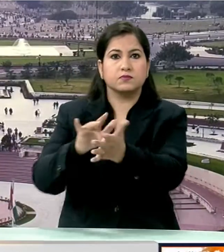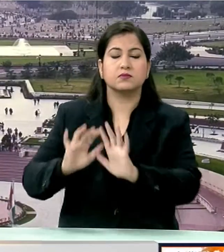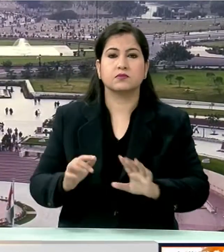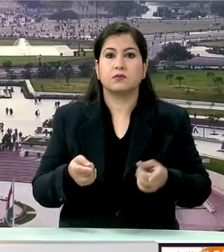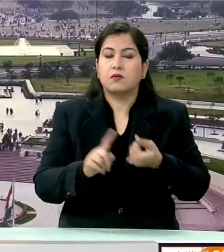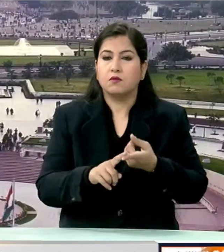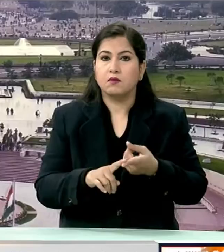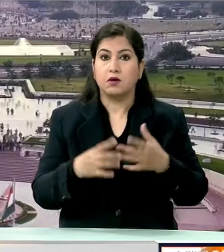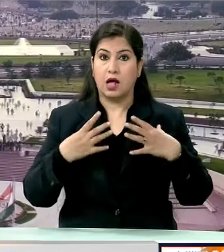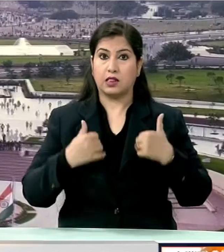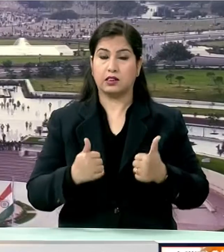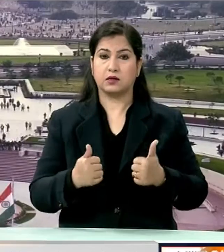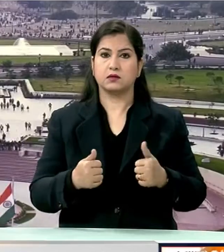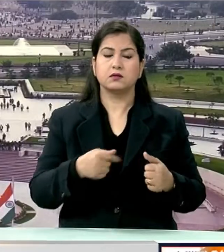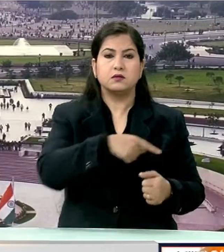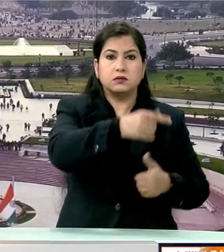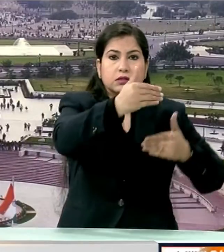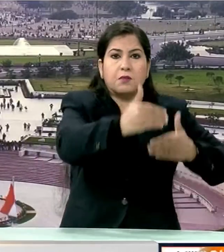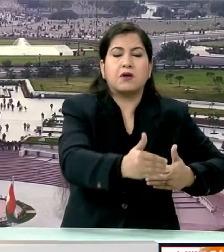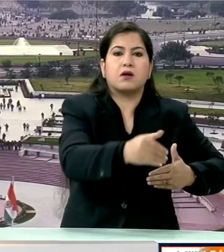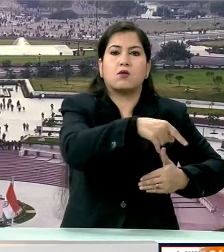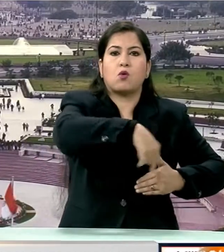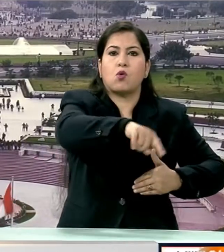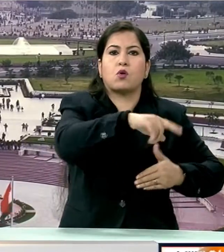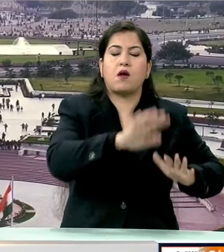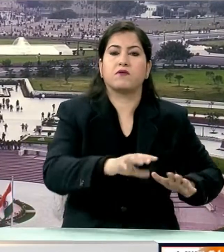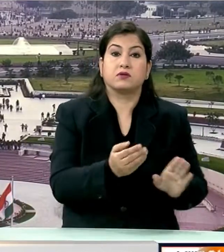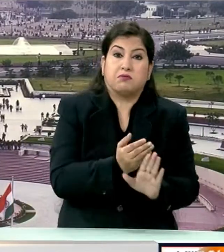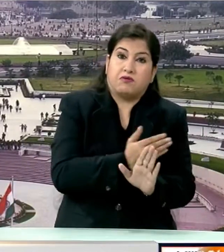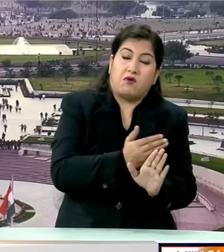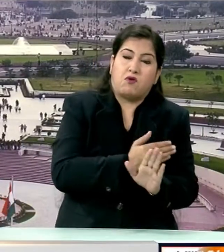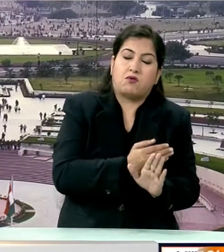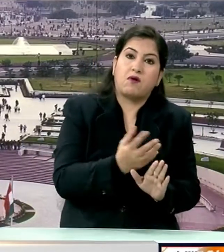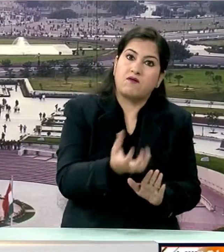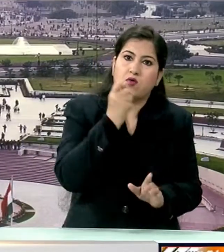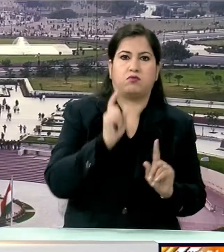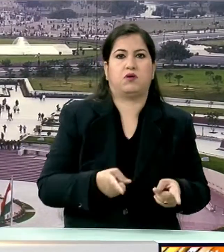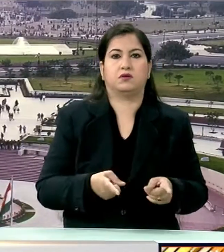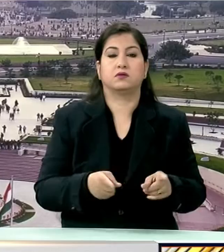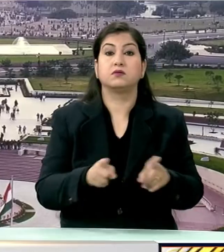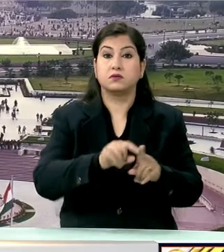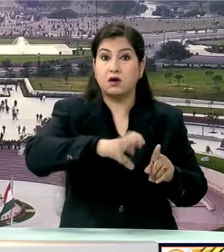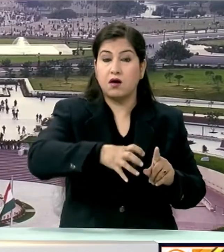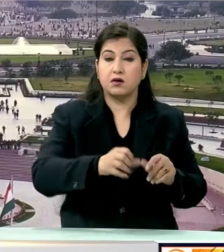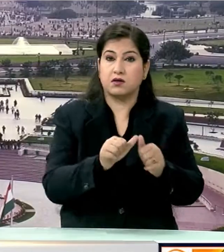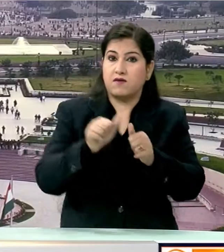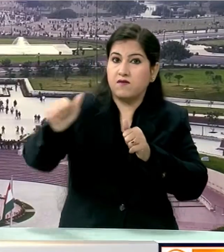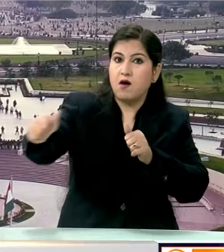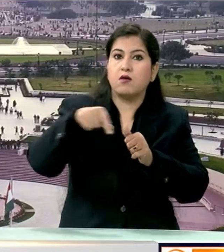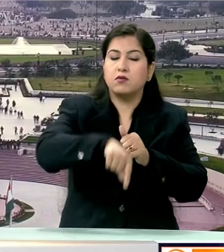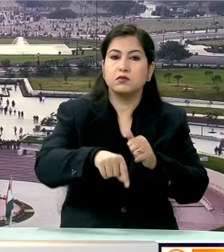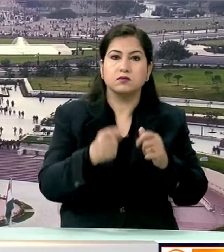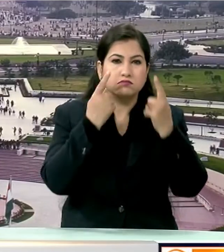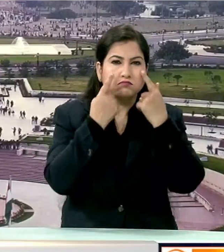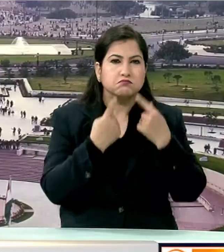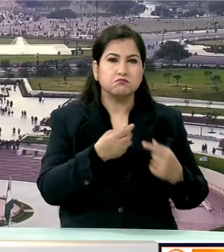a continent where healthcare capacity is limited and early detection is vital. Countries across the continent have introduced